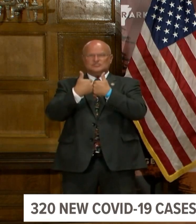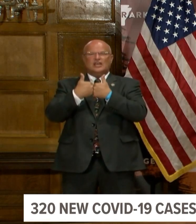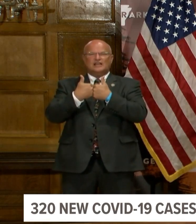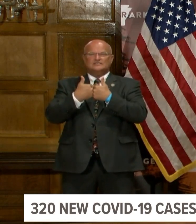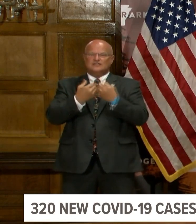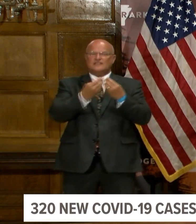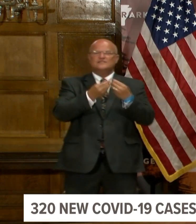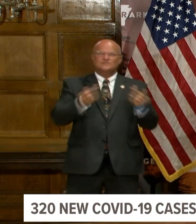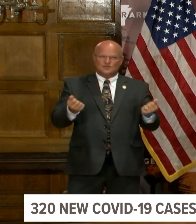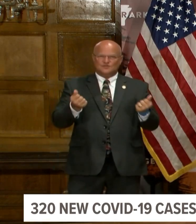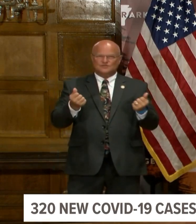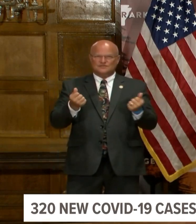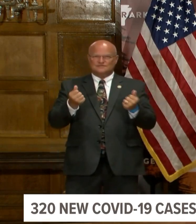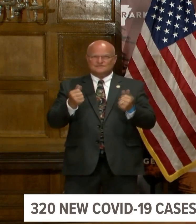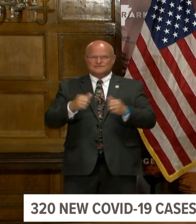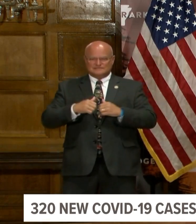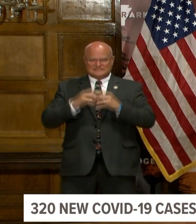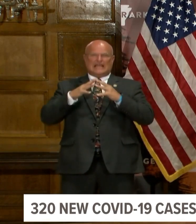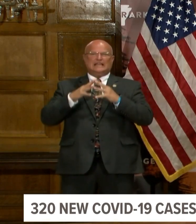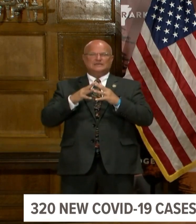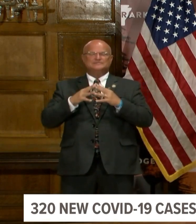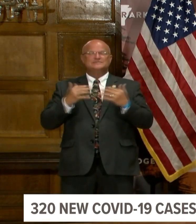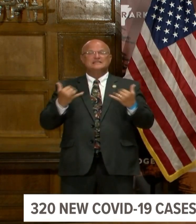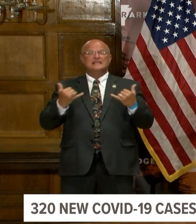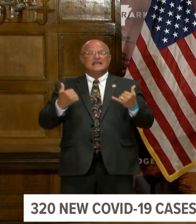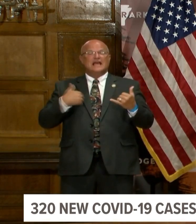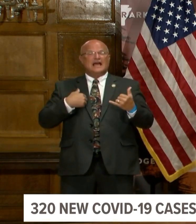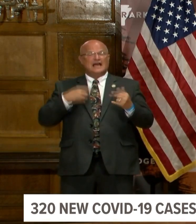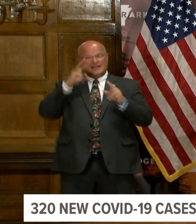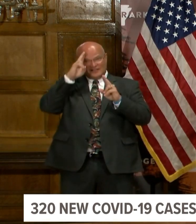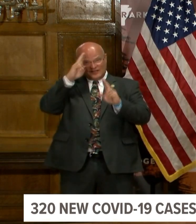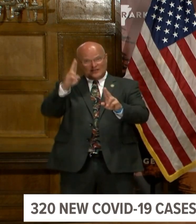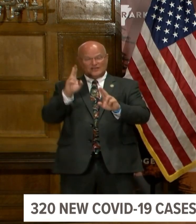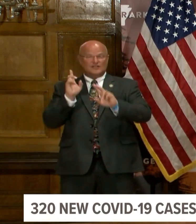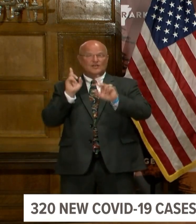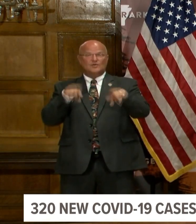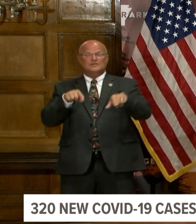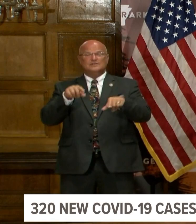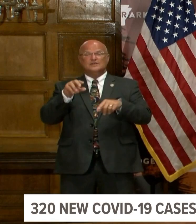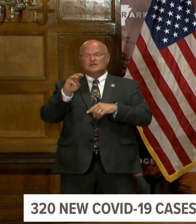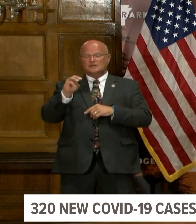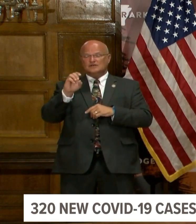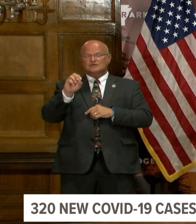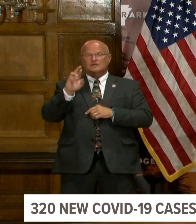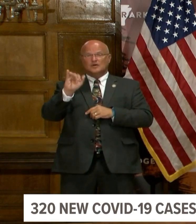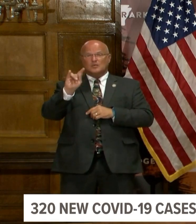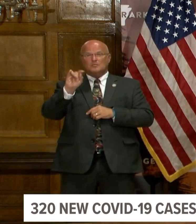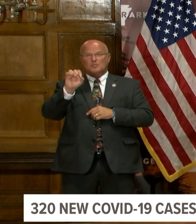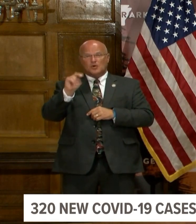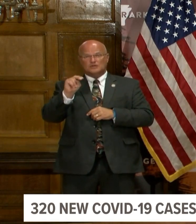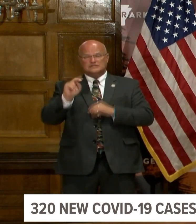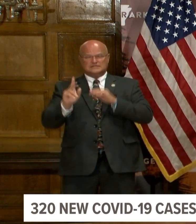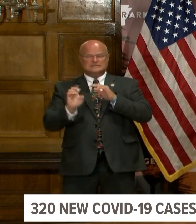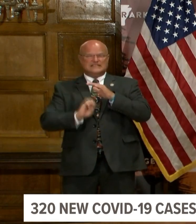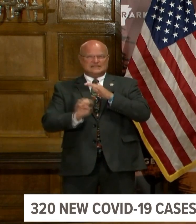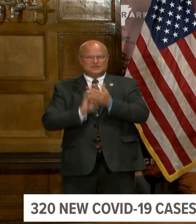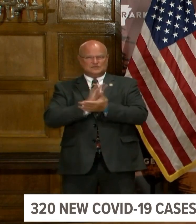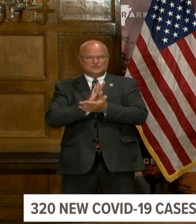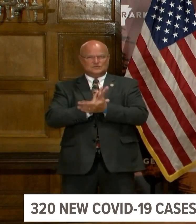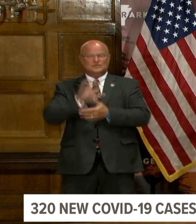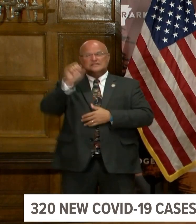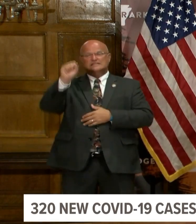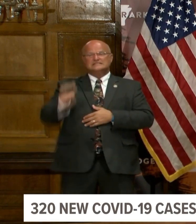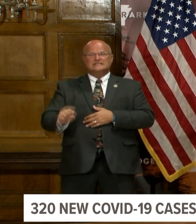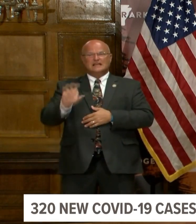and the solutions that are being implemented. Today, I had the privilege of being at the Morrilton Primary School in South Conway